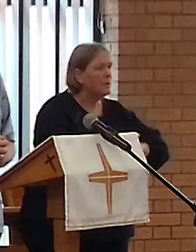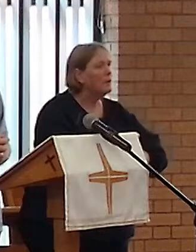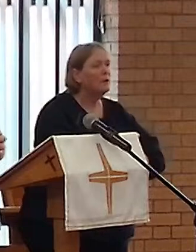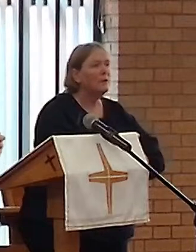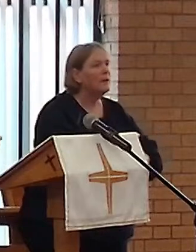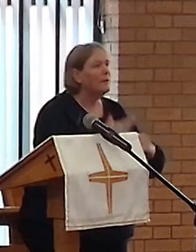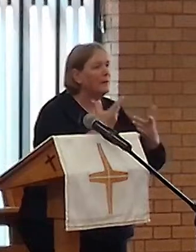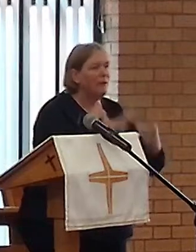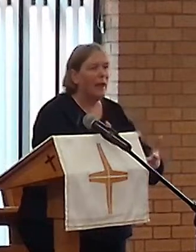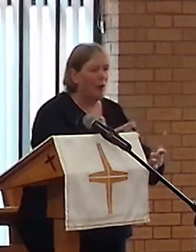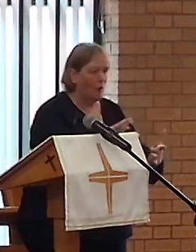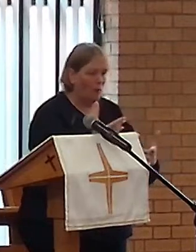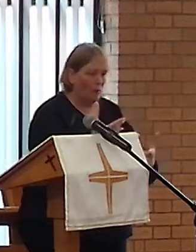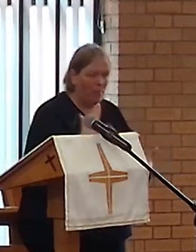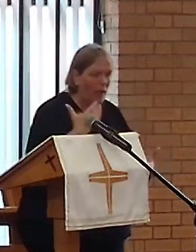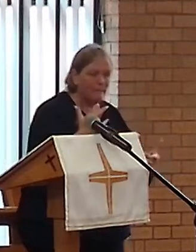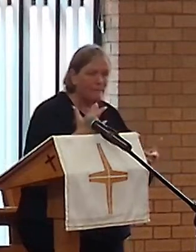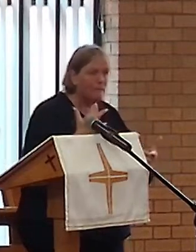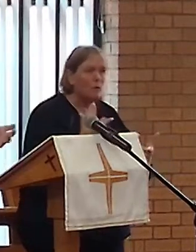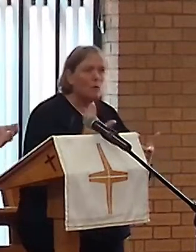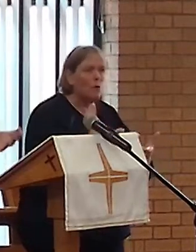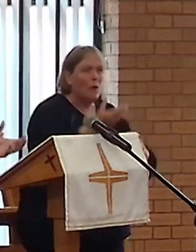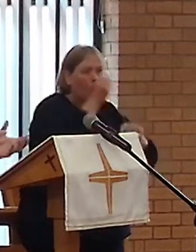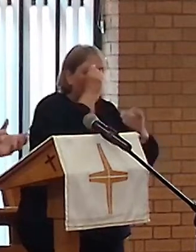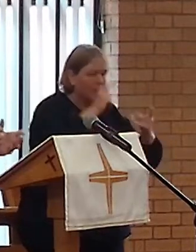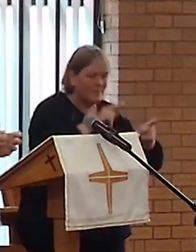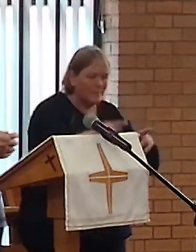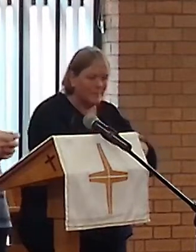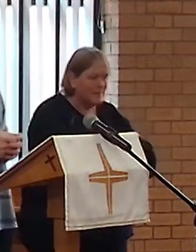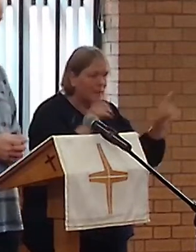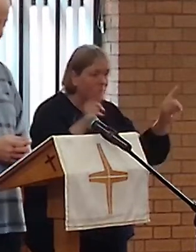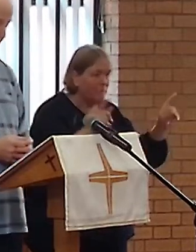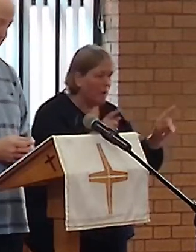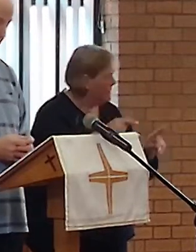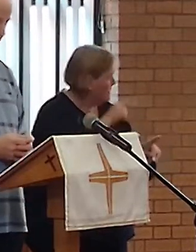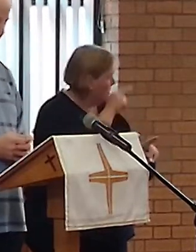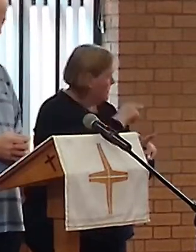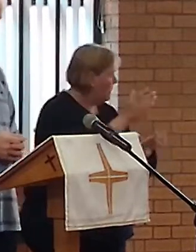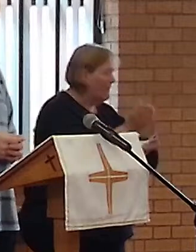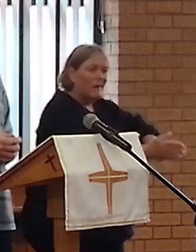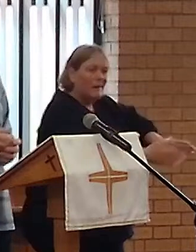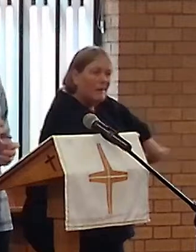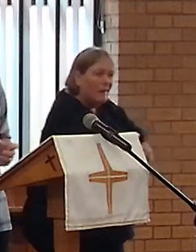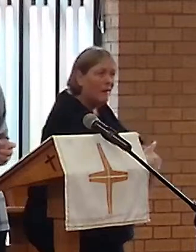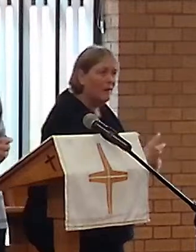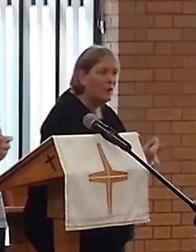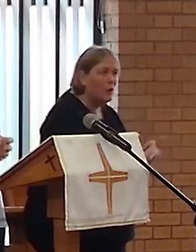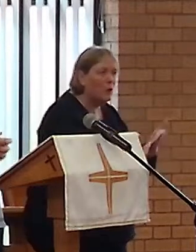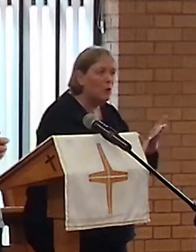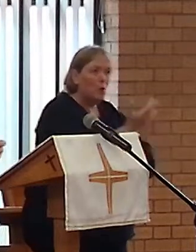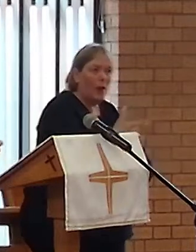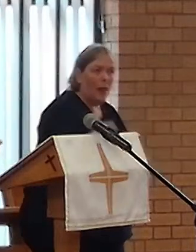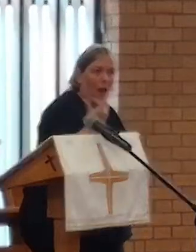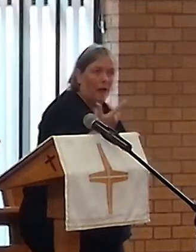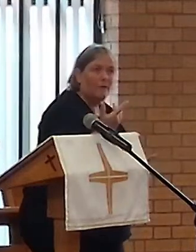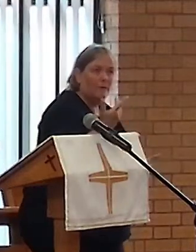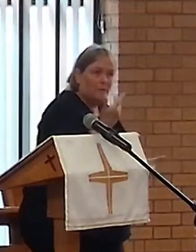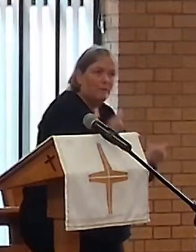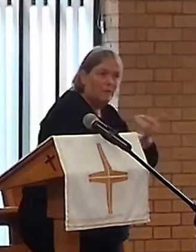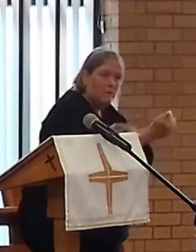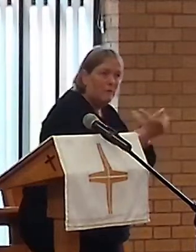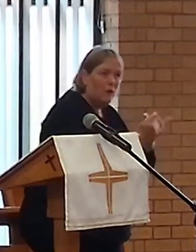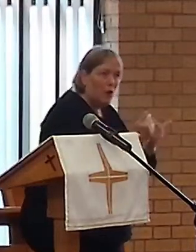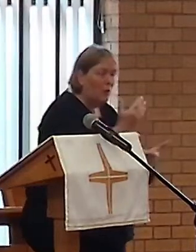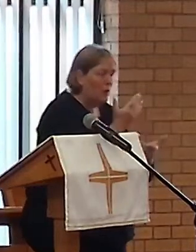learned. You were taught to put off your old self, to be made new in the attitude of your